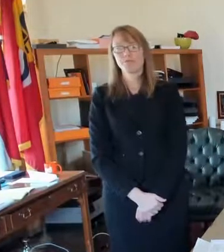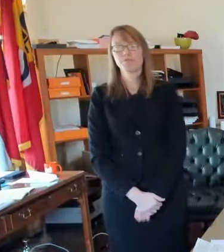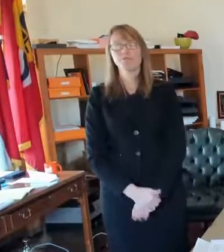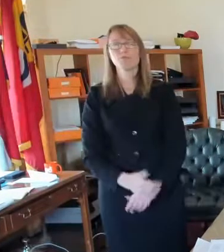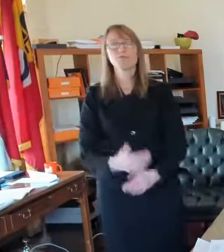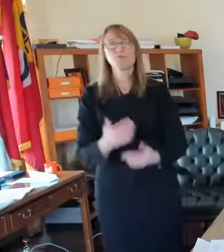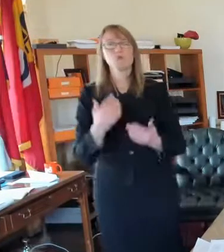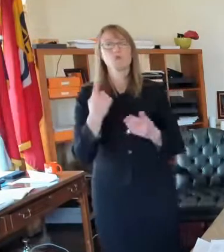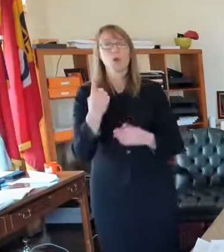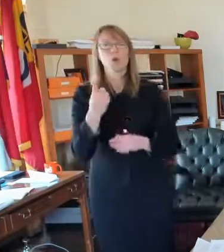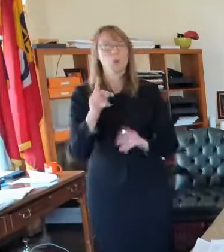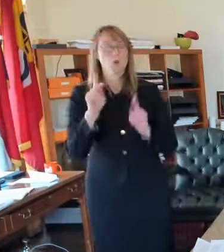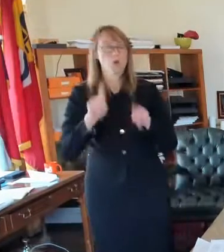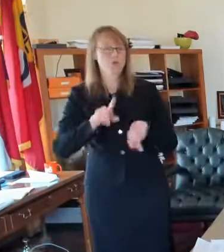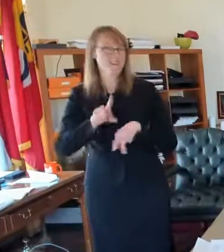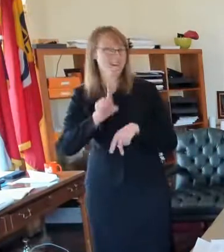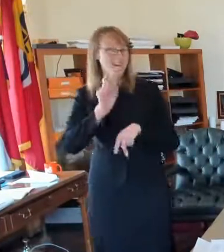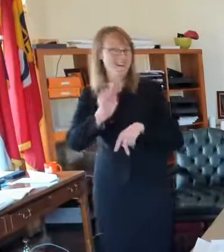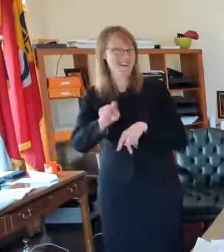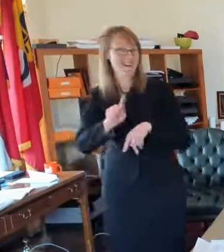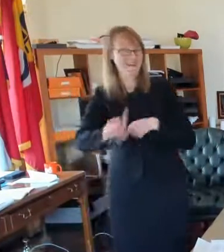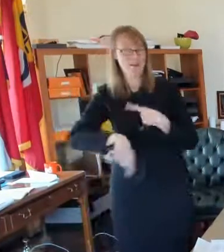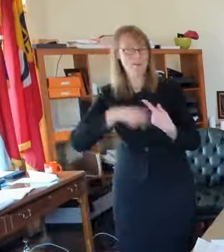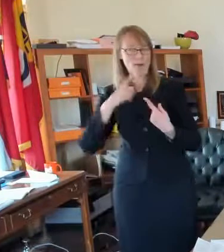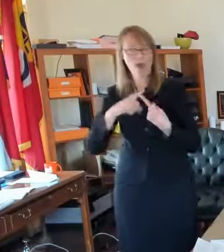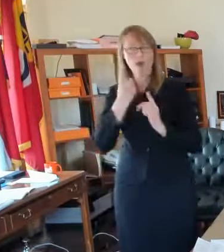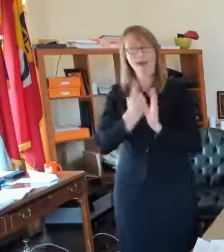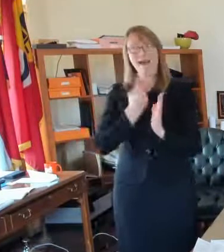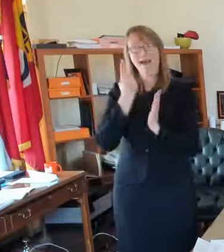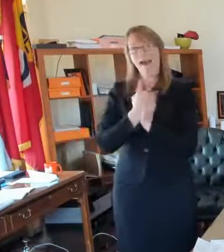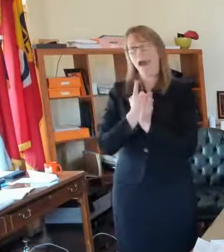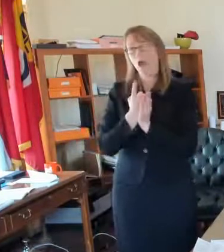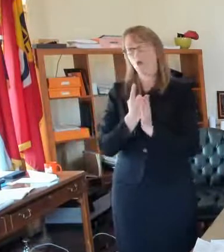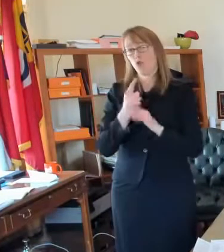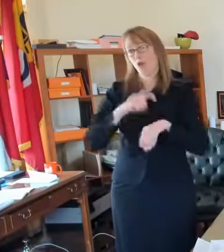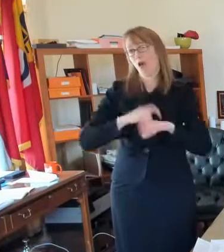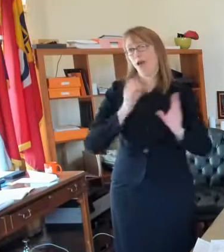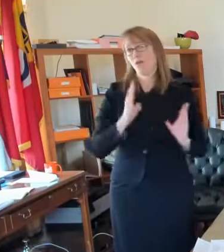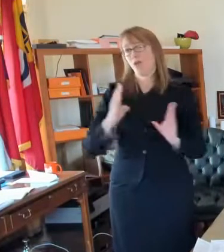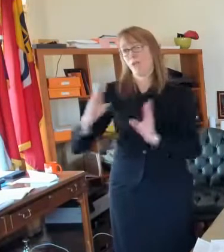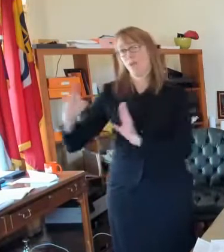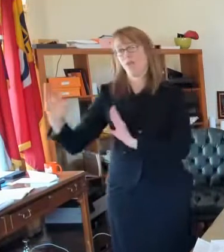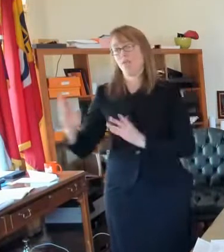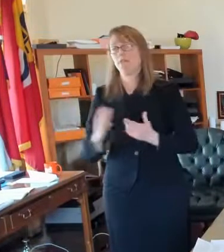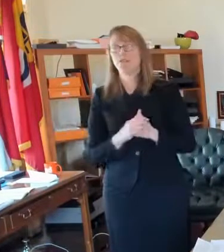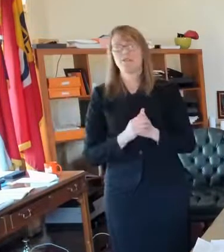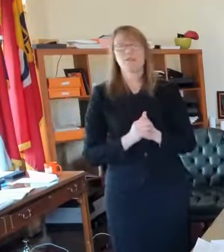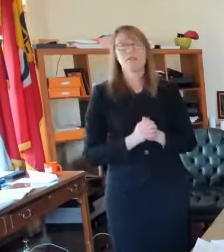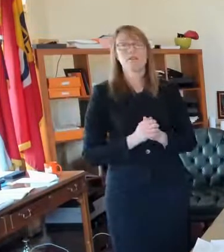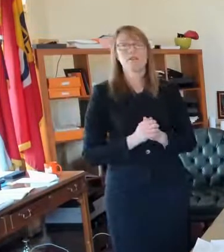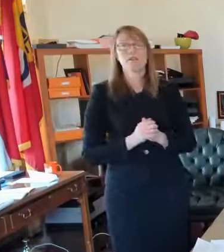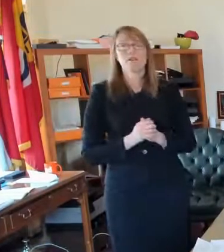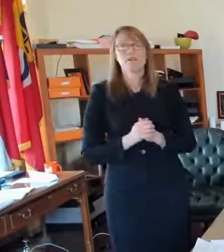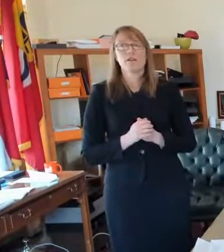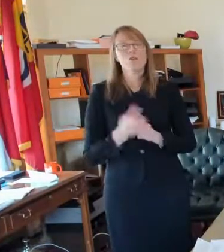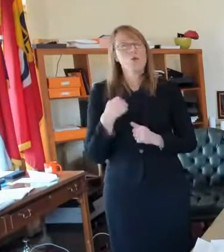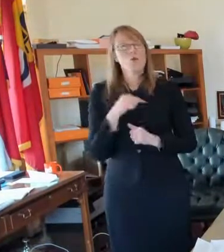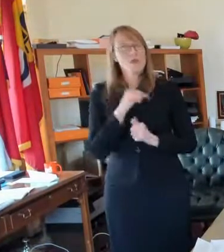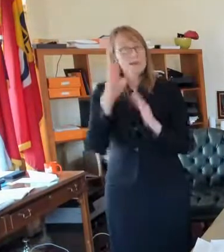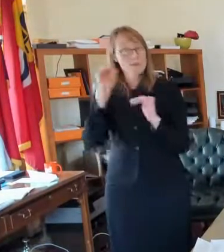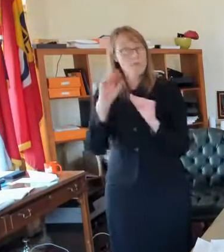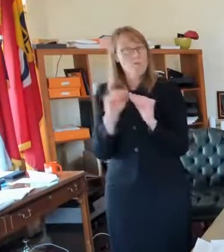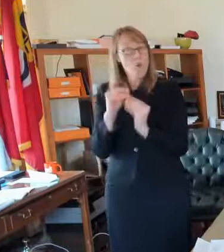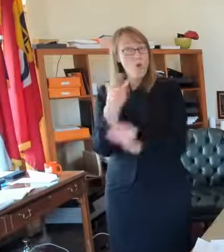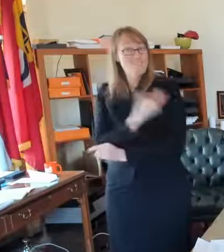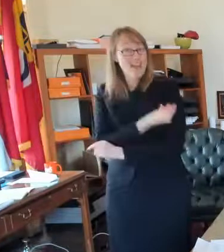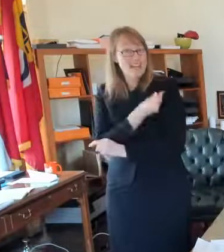ours. So we are expecting some vaccine to come in the next week to 2 weeks.